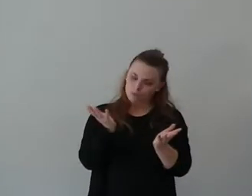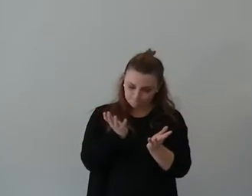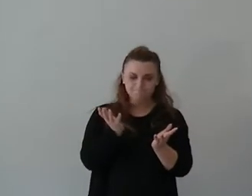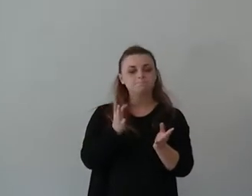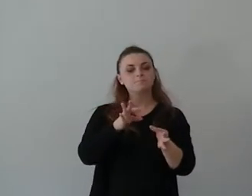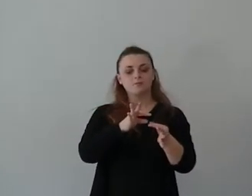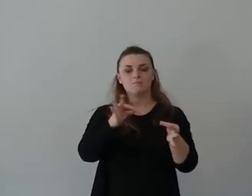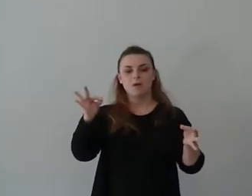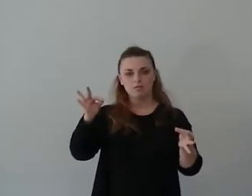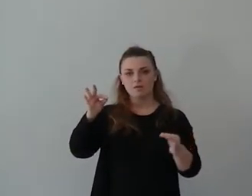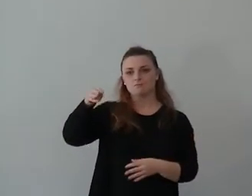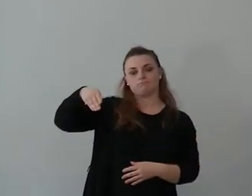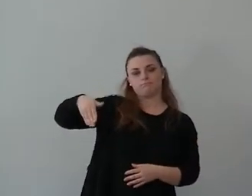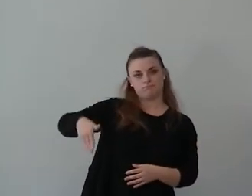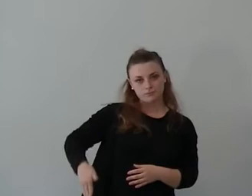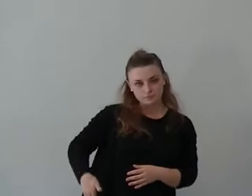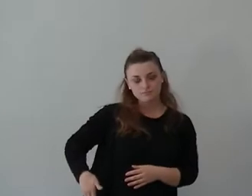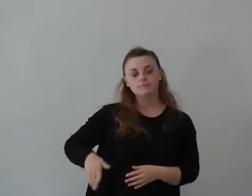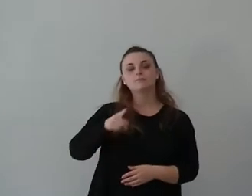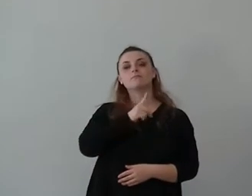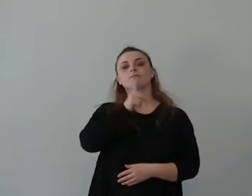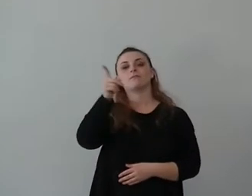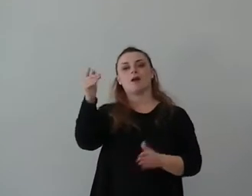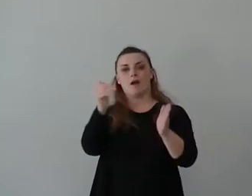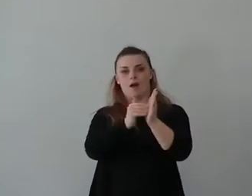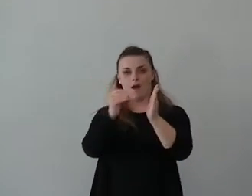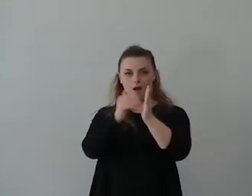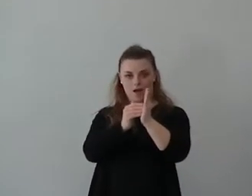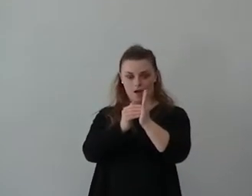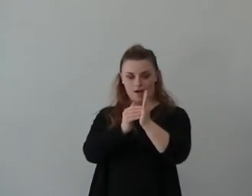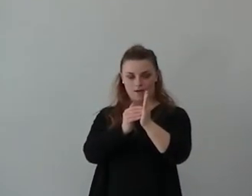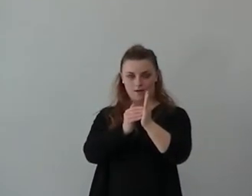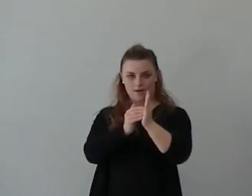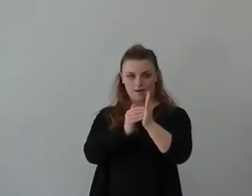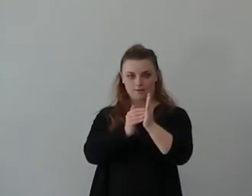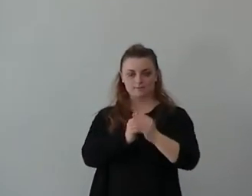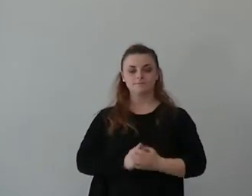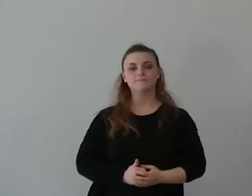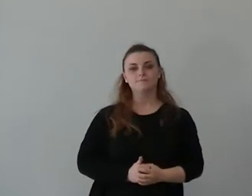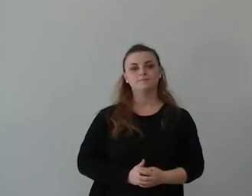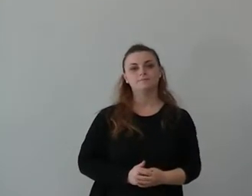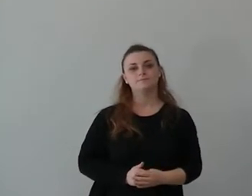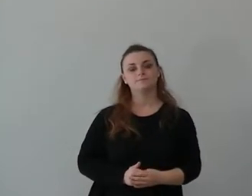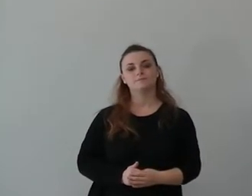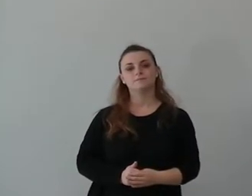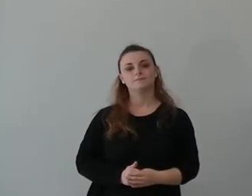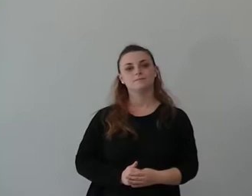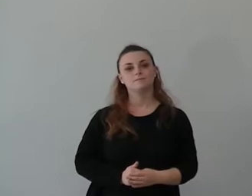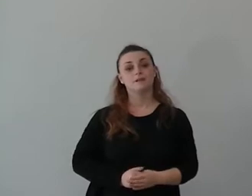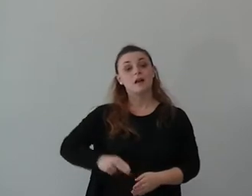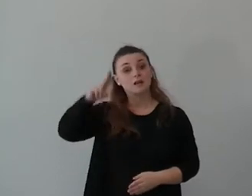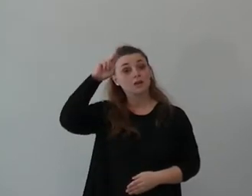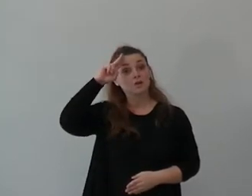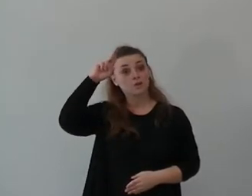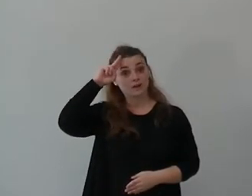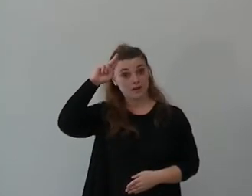che ricordiate cinque cose che adesso vi dirò. This is when, if you want, you can write on your card. Questo è il punto in cui, se volete, potete fare